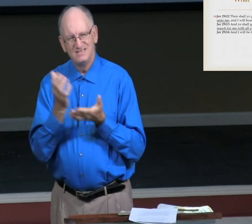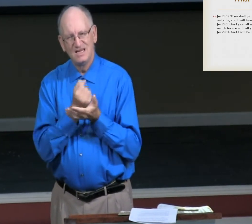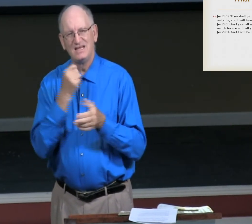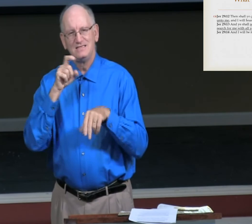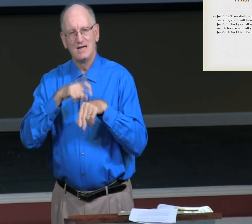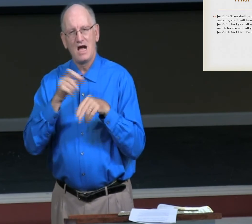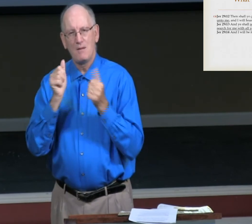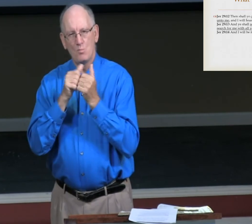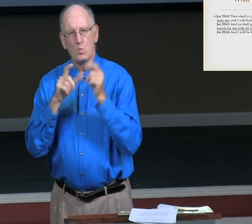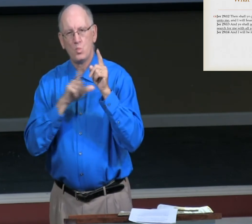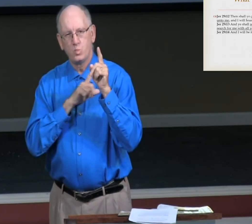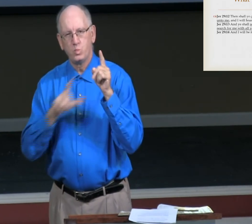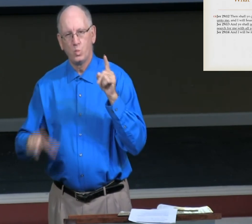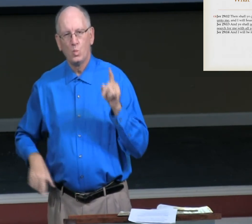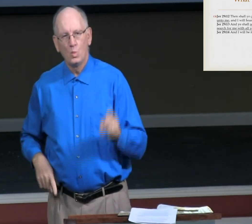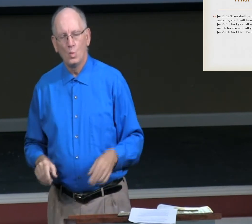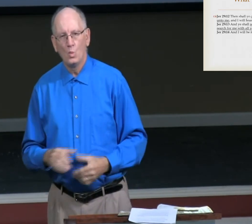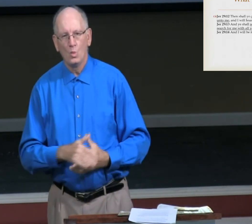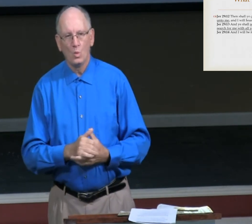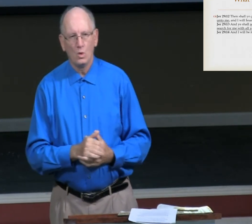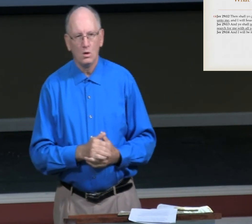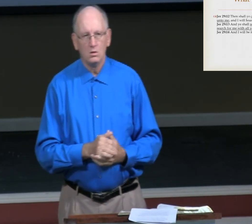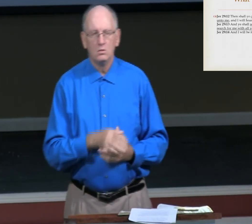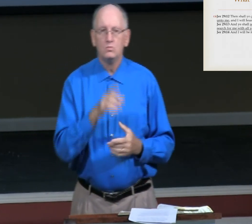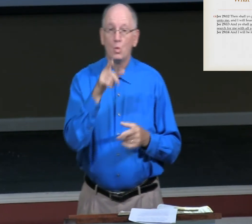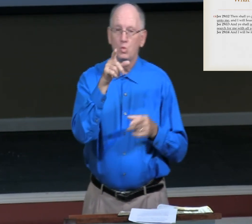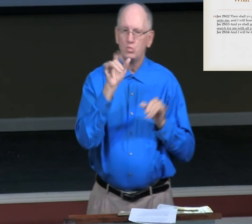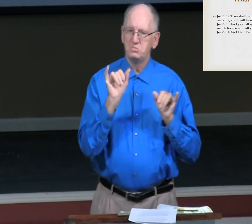scripture says to pray. Take that time with the Lord.